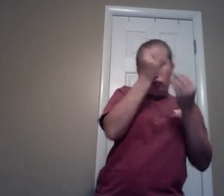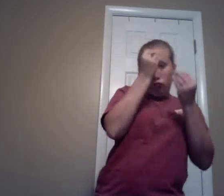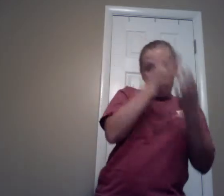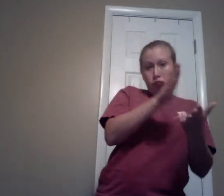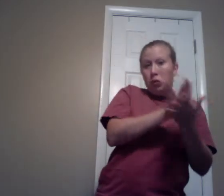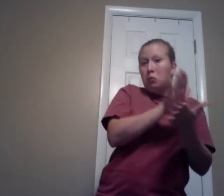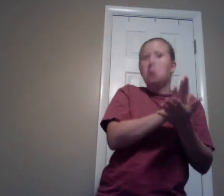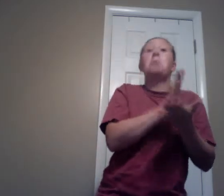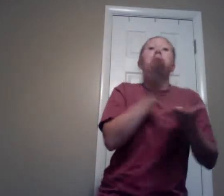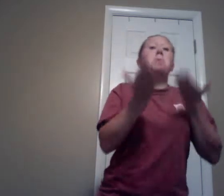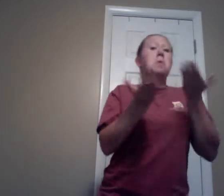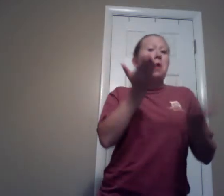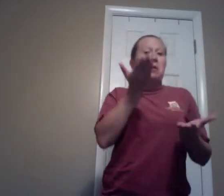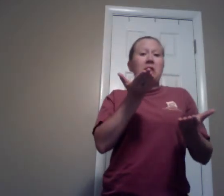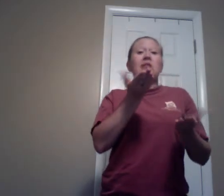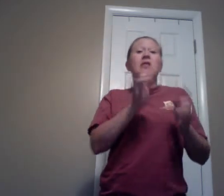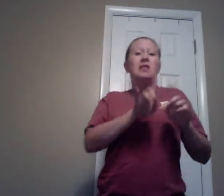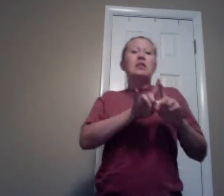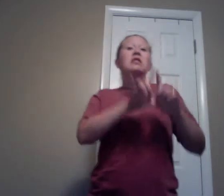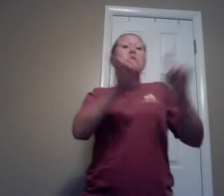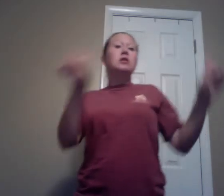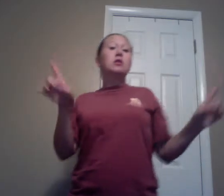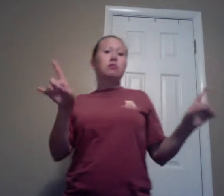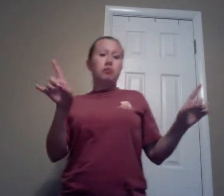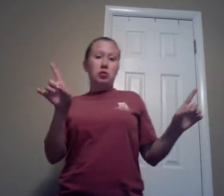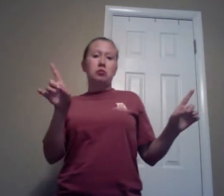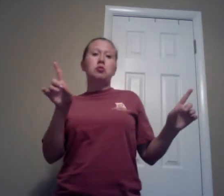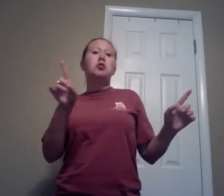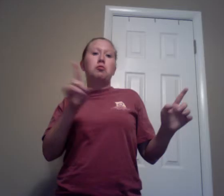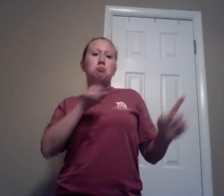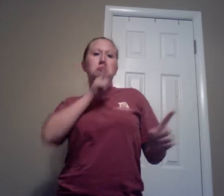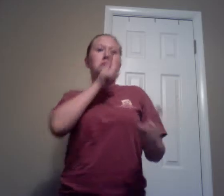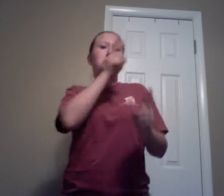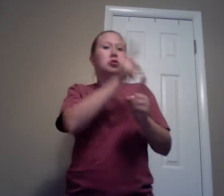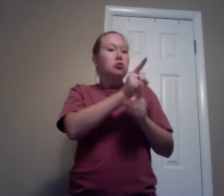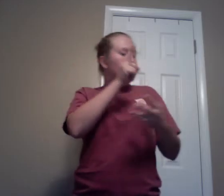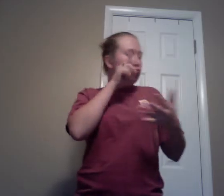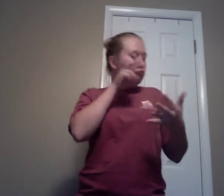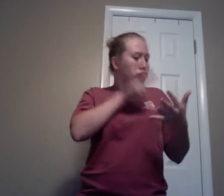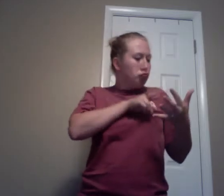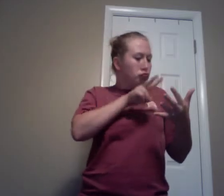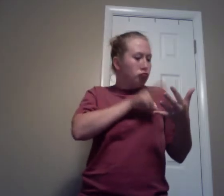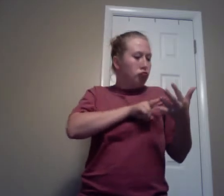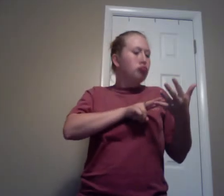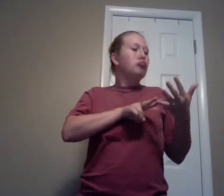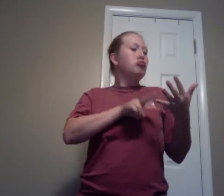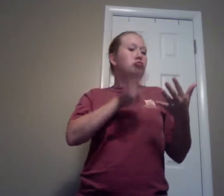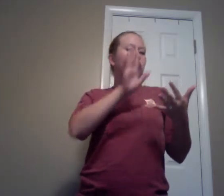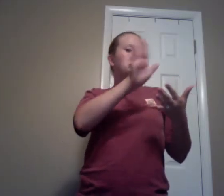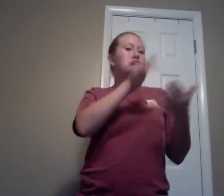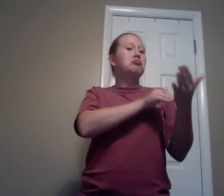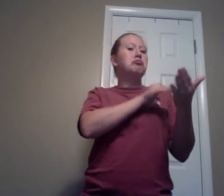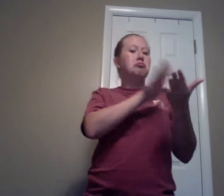own doctor, and you need to follow the instructions from your own doctor's office. However, this will give you some tips